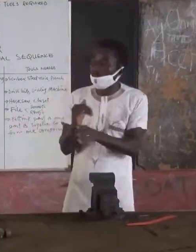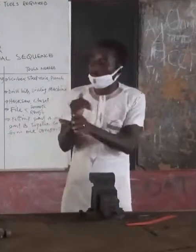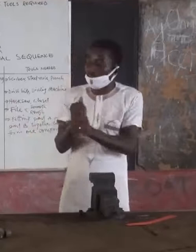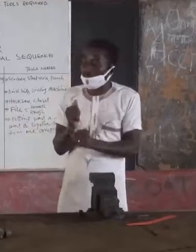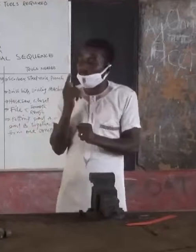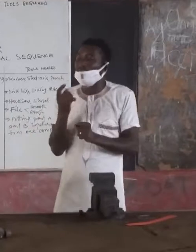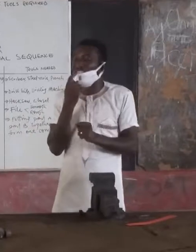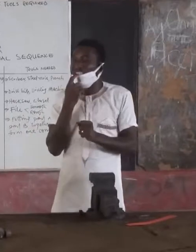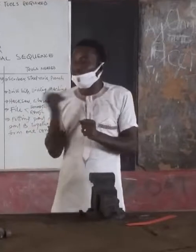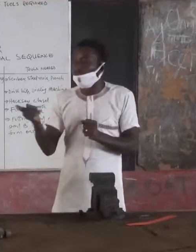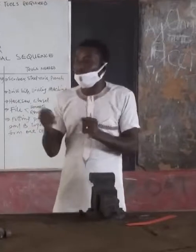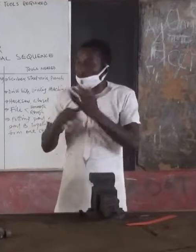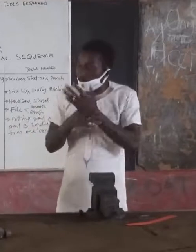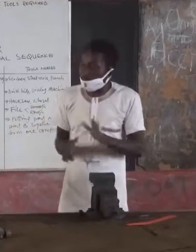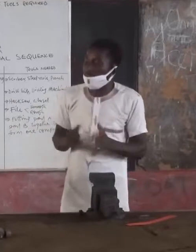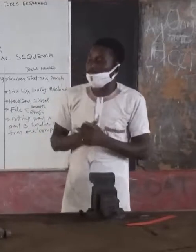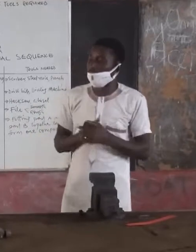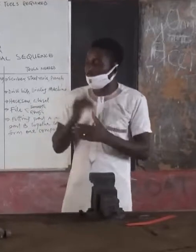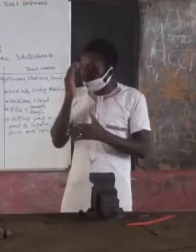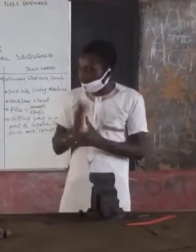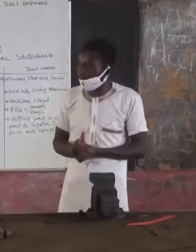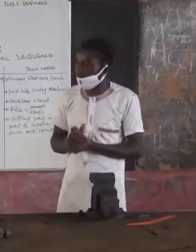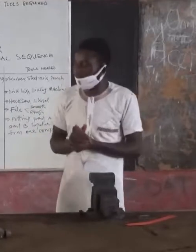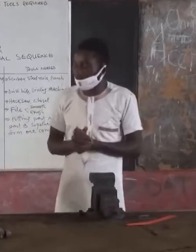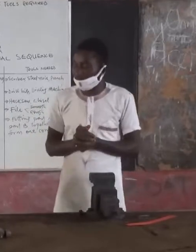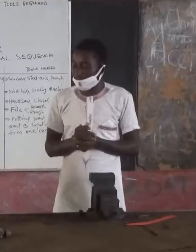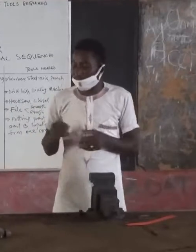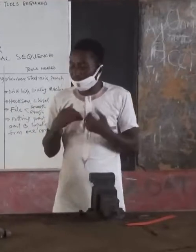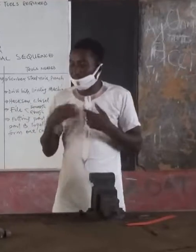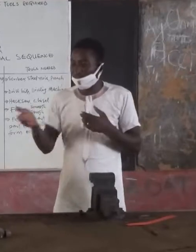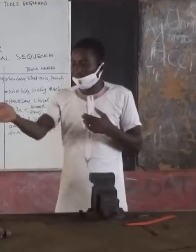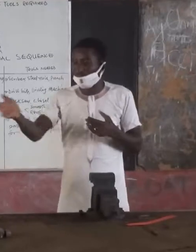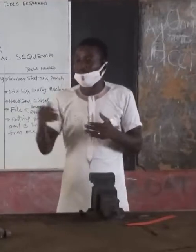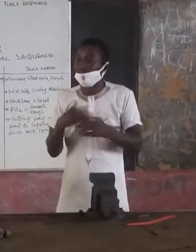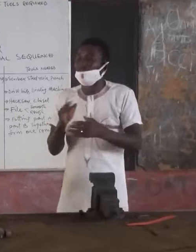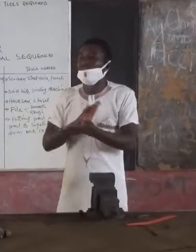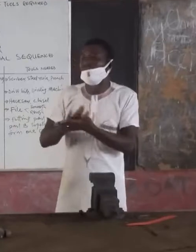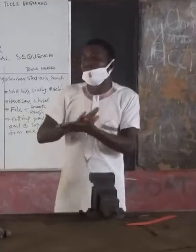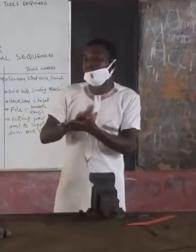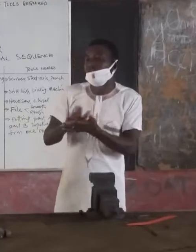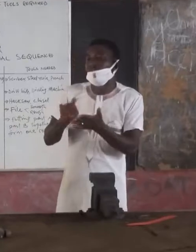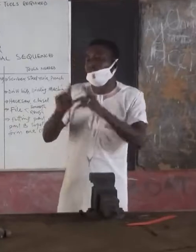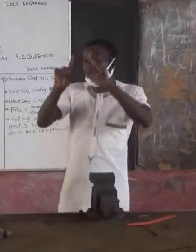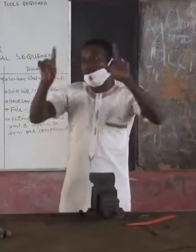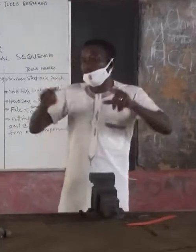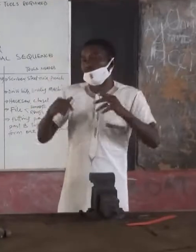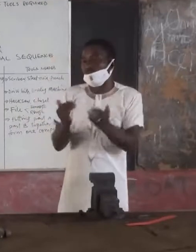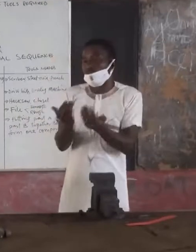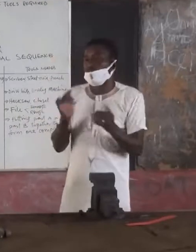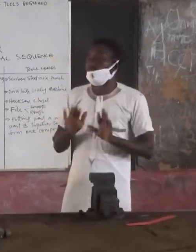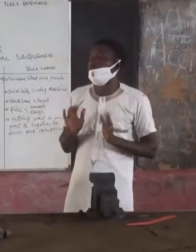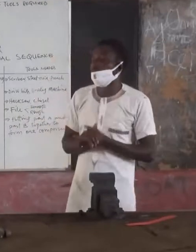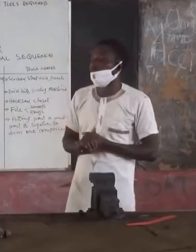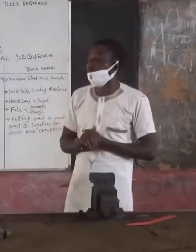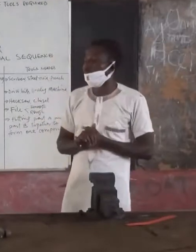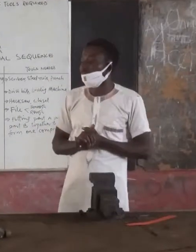marks, we cut it, we have this fraction. From this kind of fraction, we have this one after filing it to the squared required